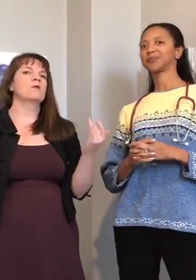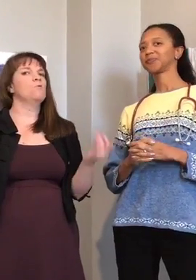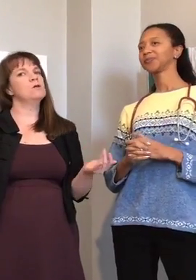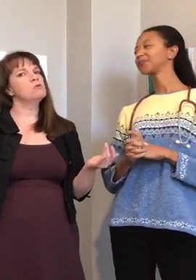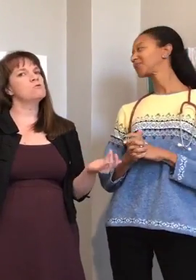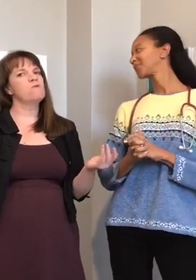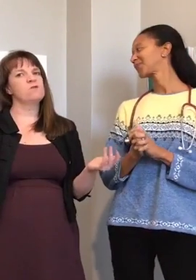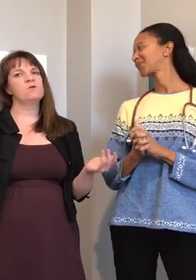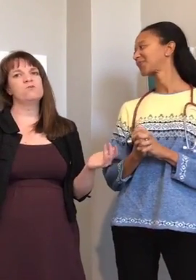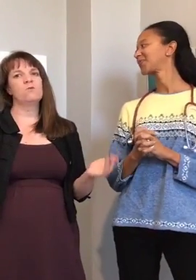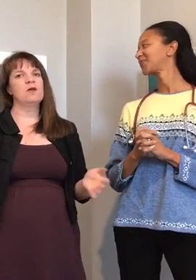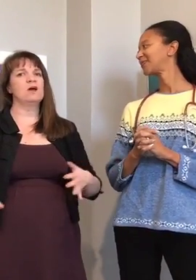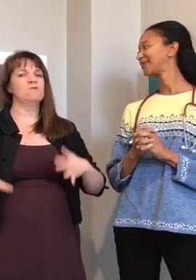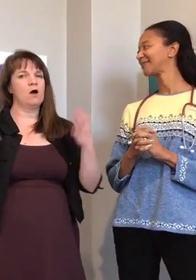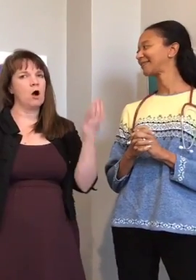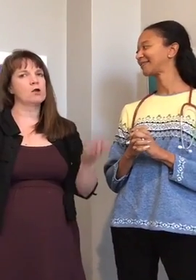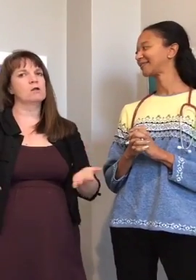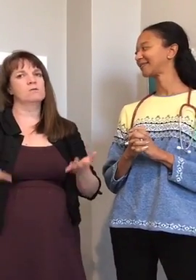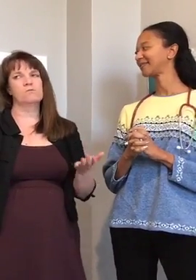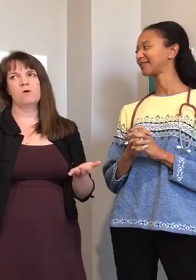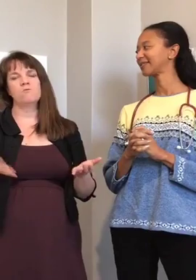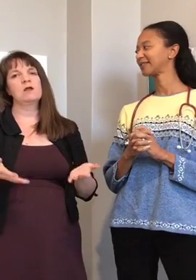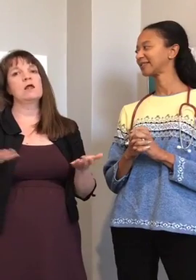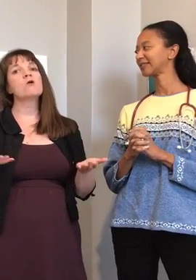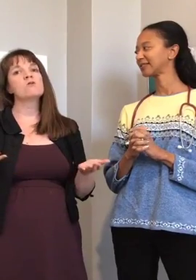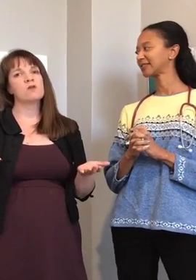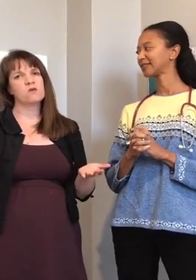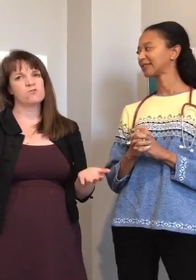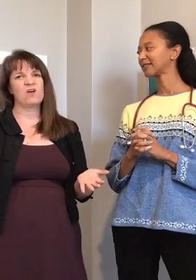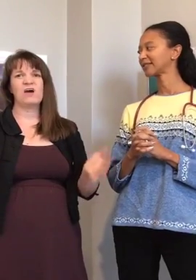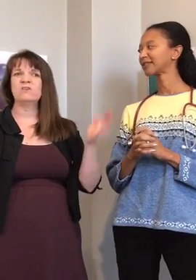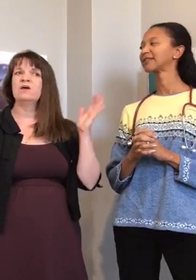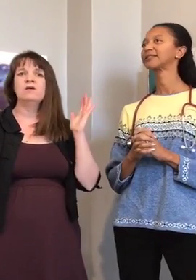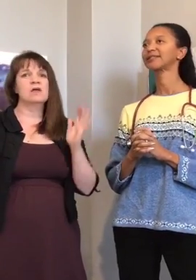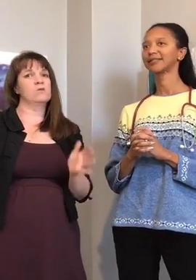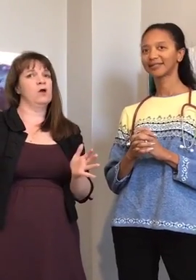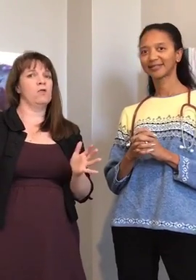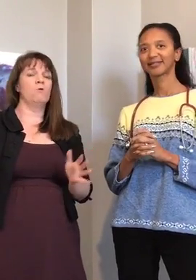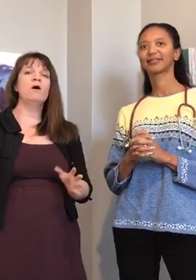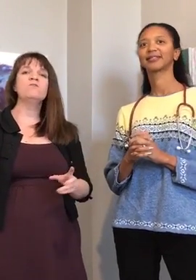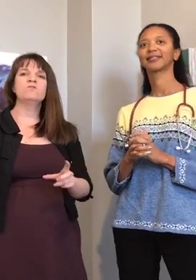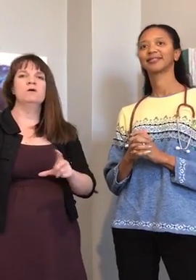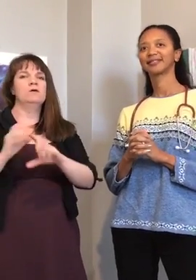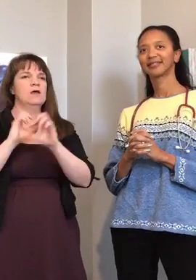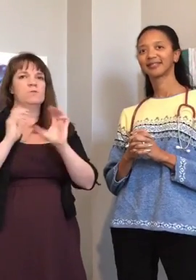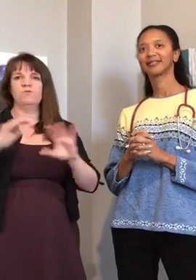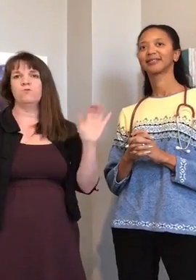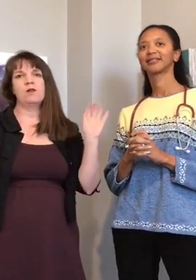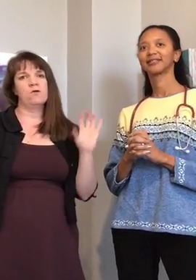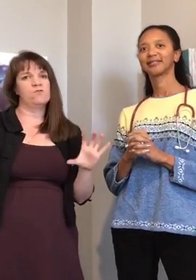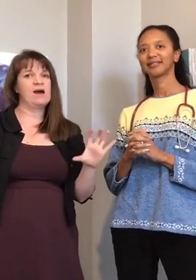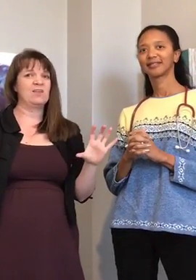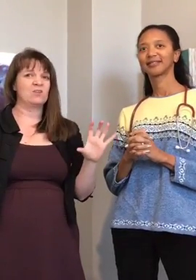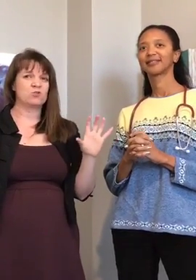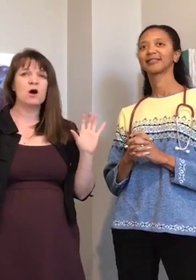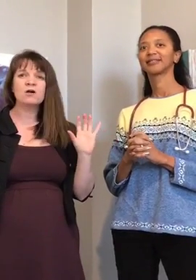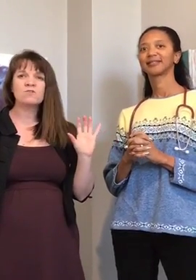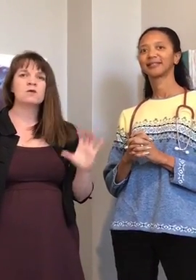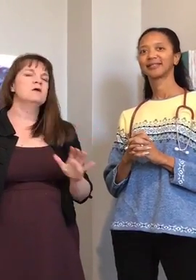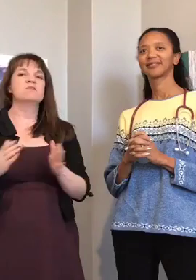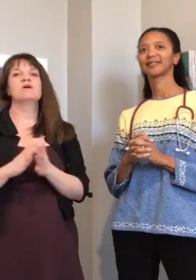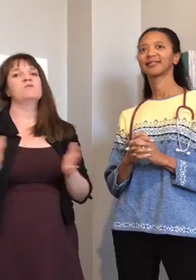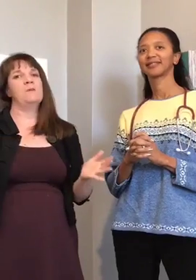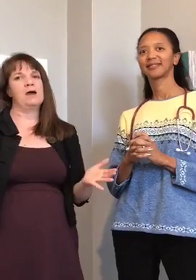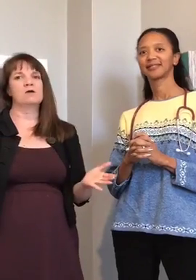as you're getting that 150 minutes a week of heart rate increasing exercise, it can be all at once, it can be spread out in tiny little